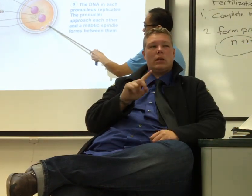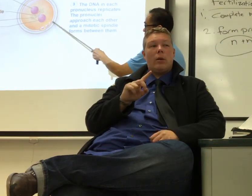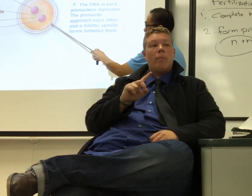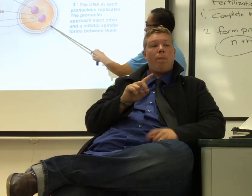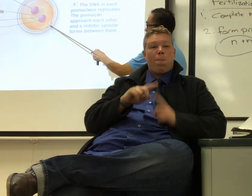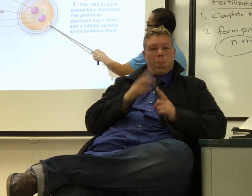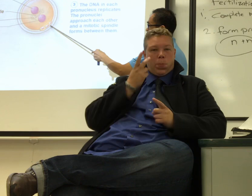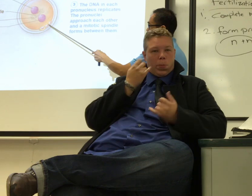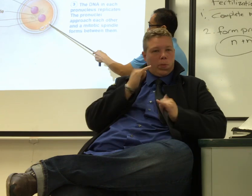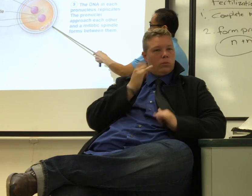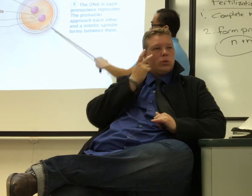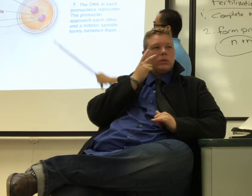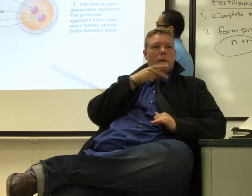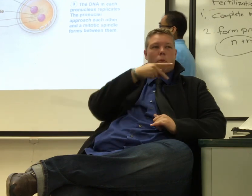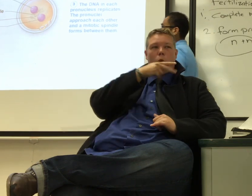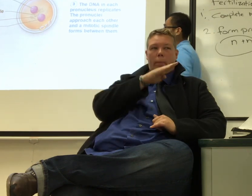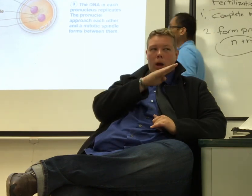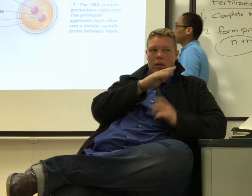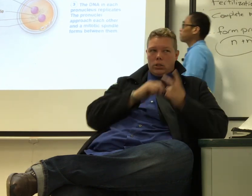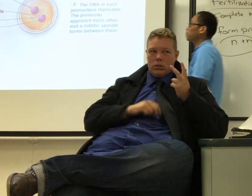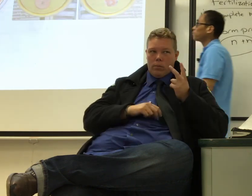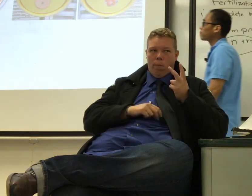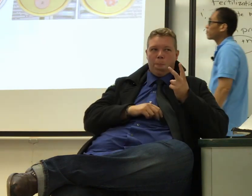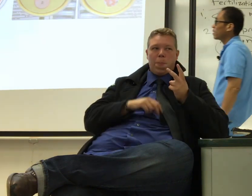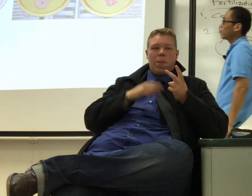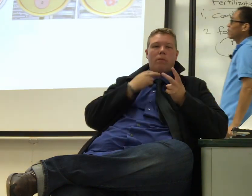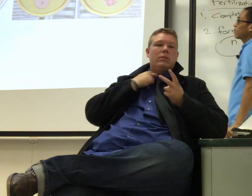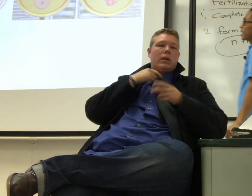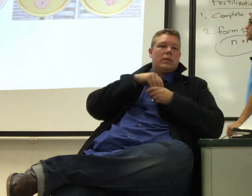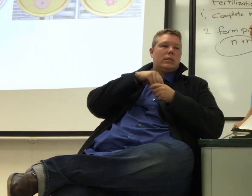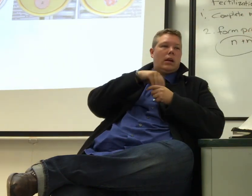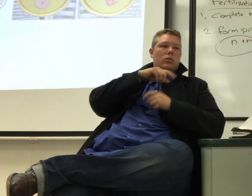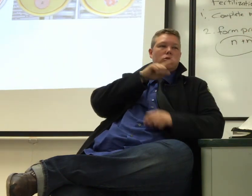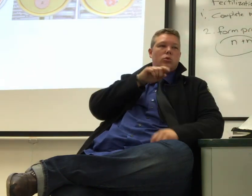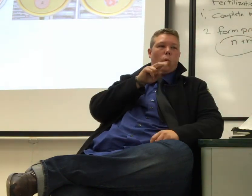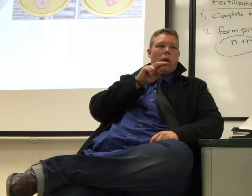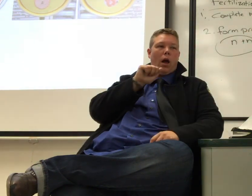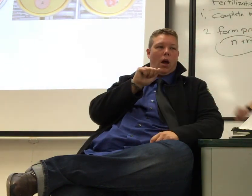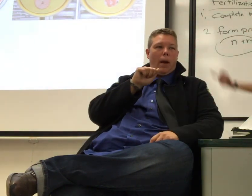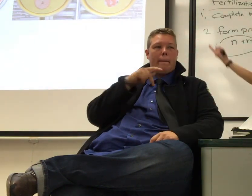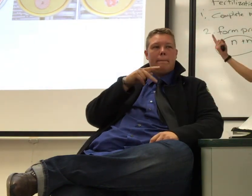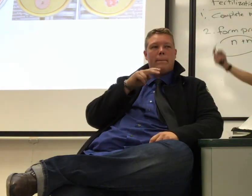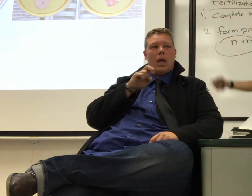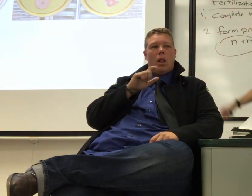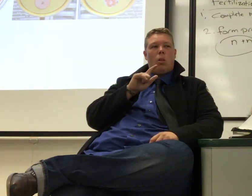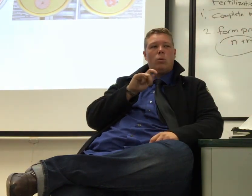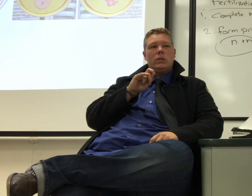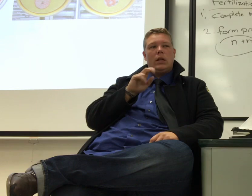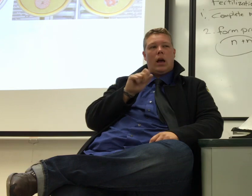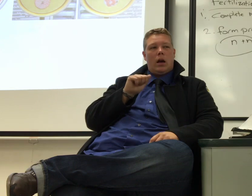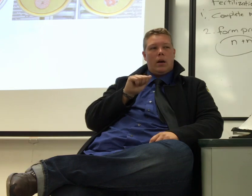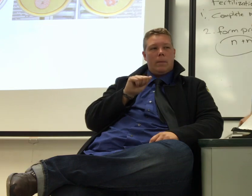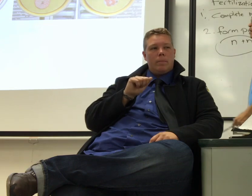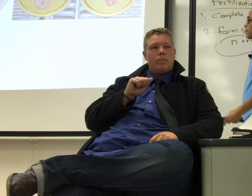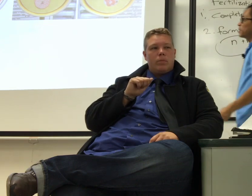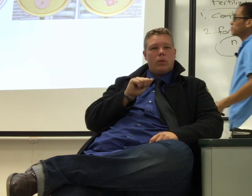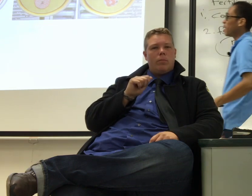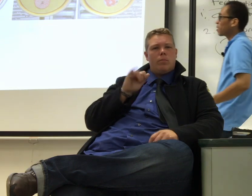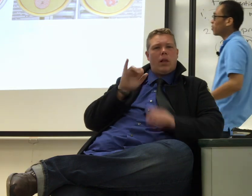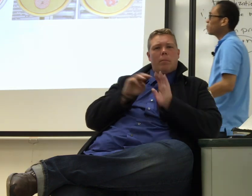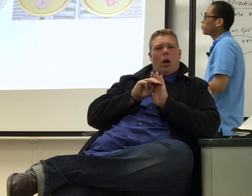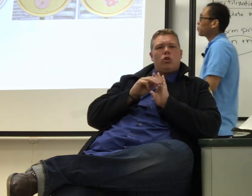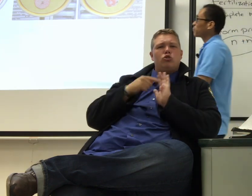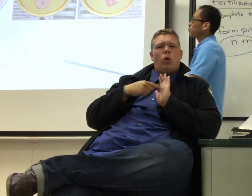those two are from the first, stuck inside zona pellucida. Okay, so we have a lot of models. Well, these two models kind of show it.